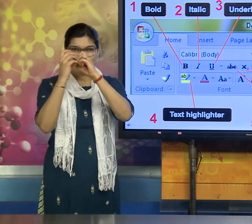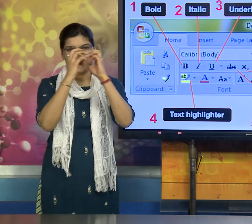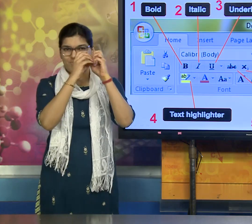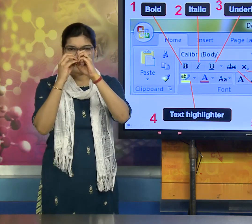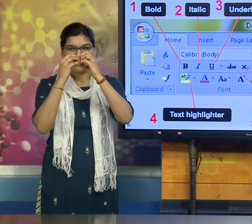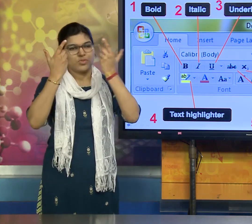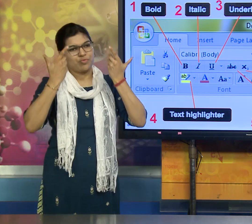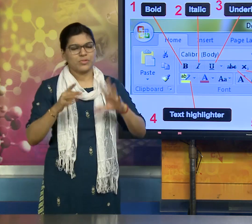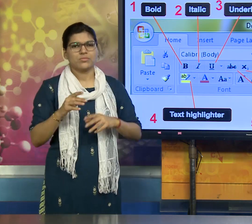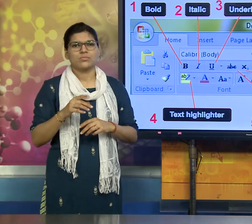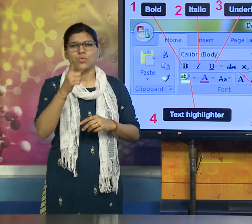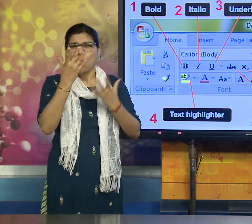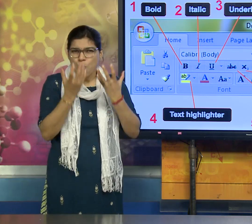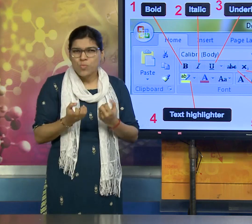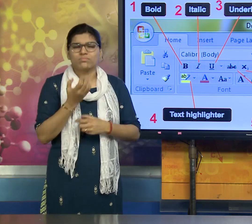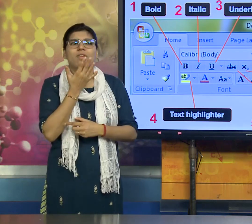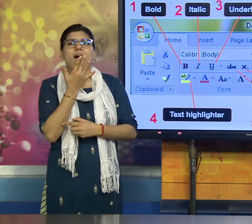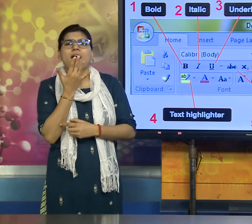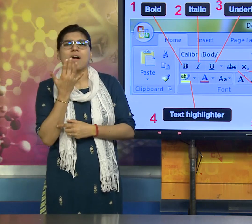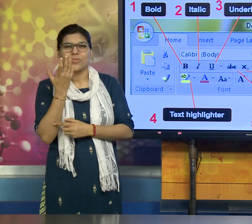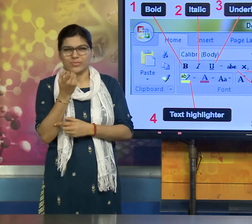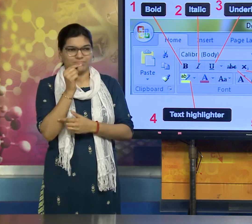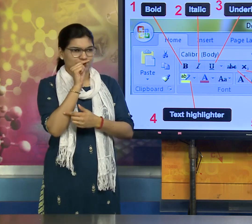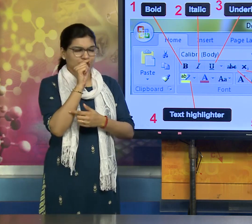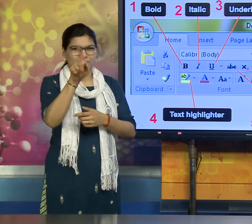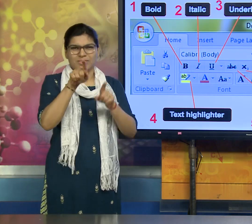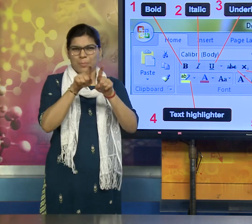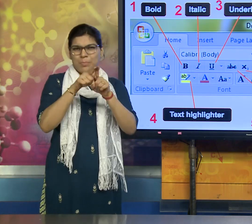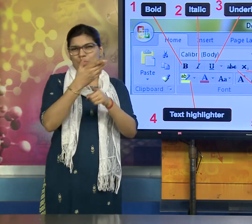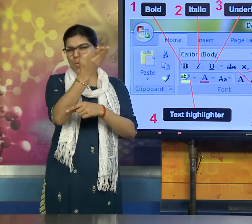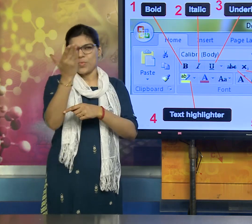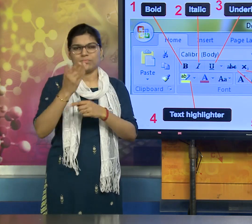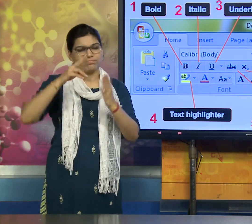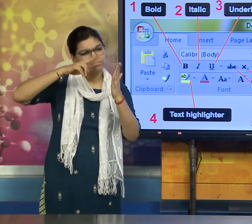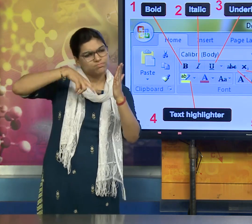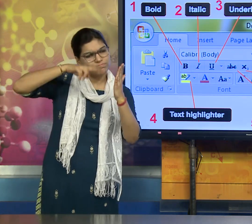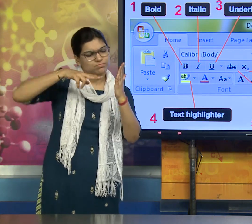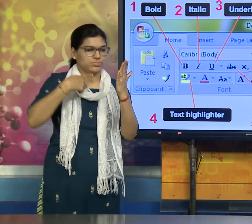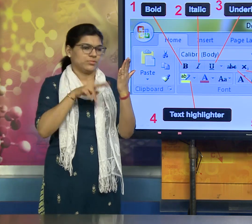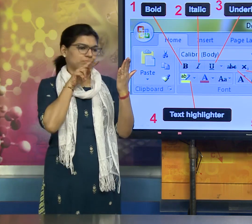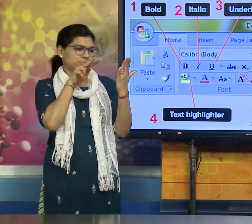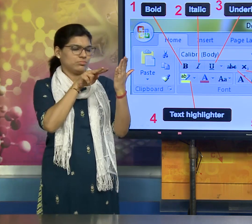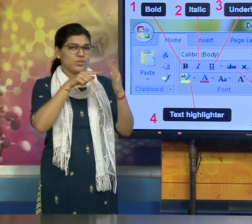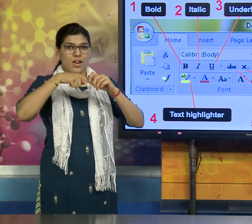Text highlighter. After finishing the text, you want